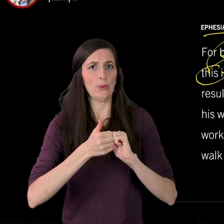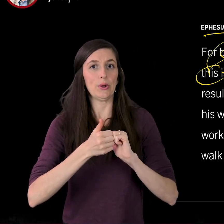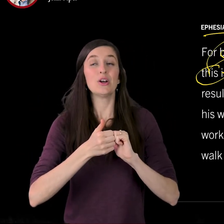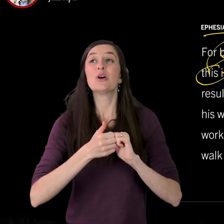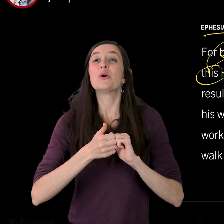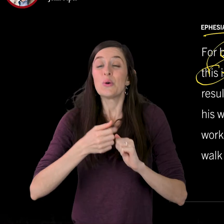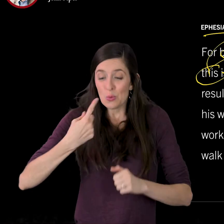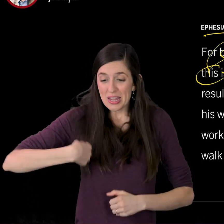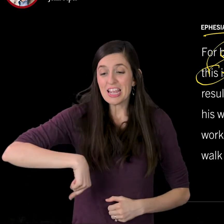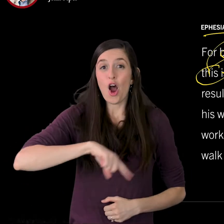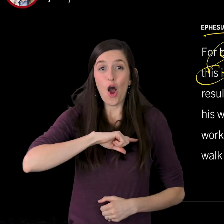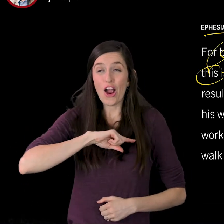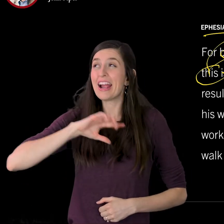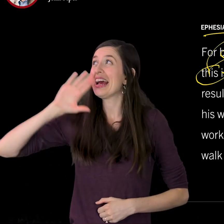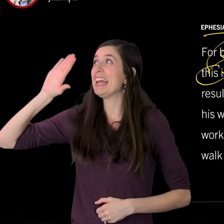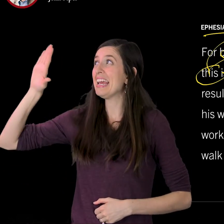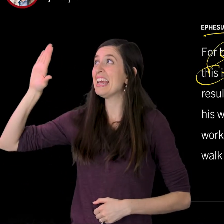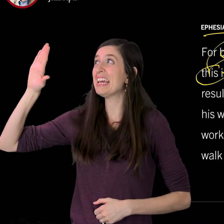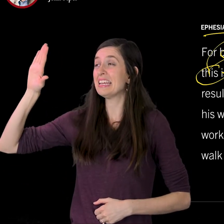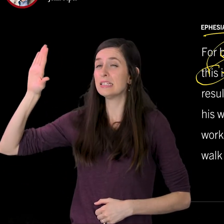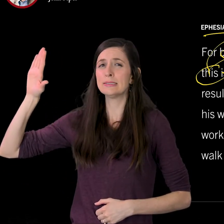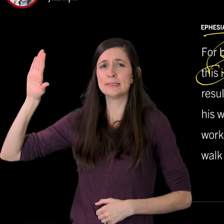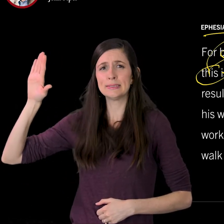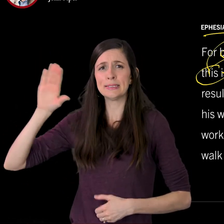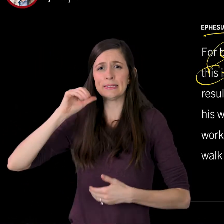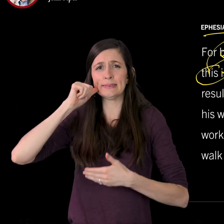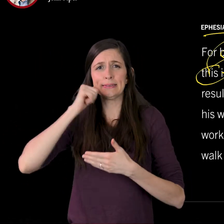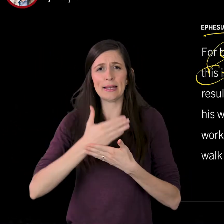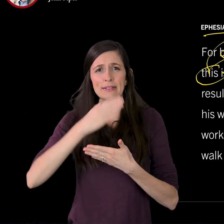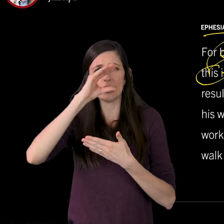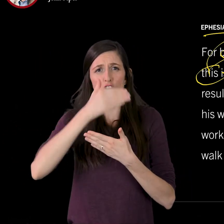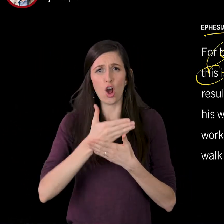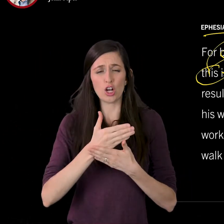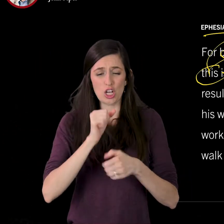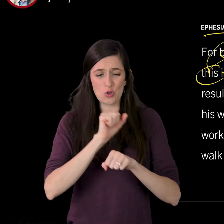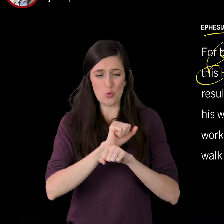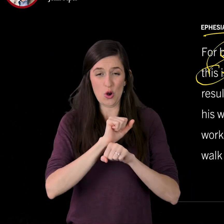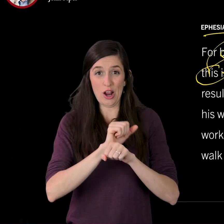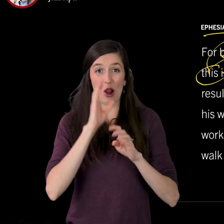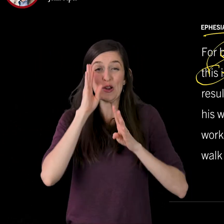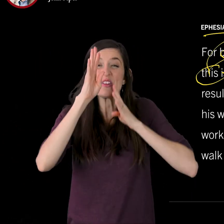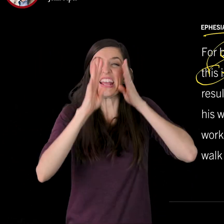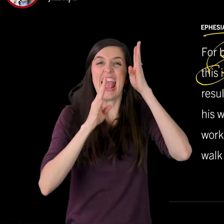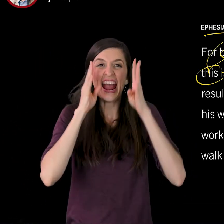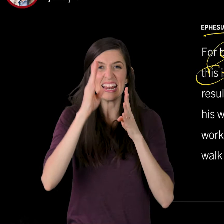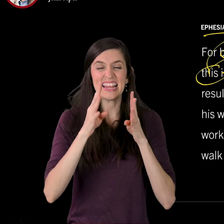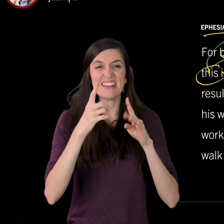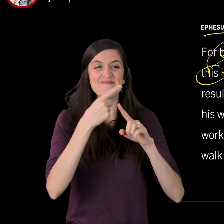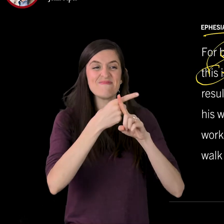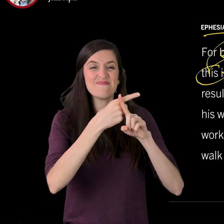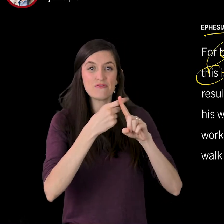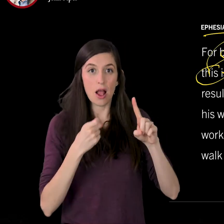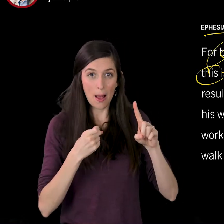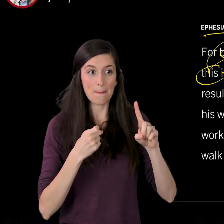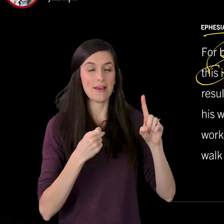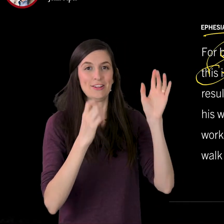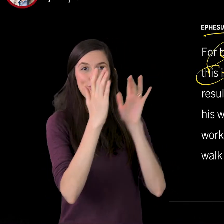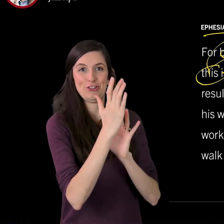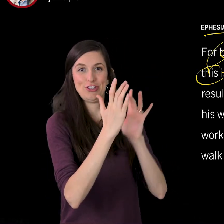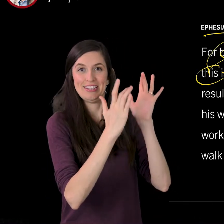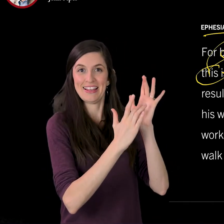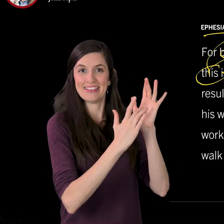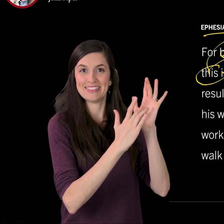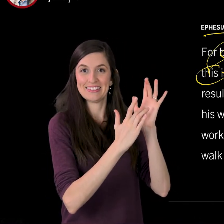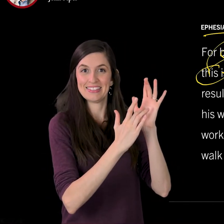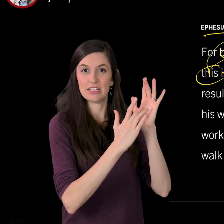For we are His workmanship created in Christ Jesus. There it is. Created